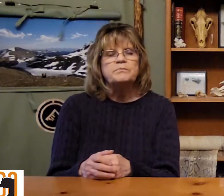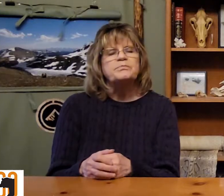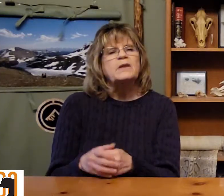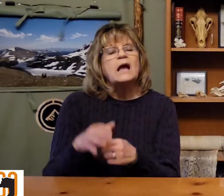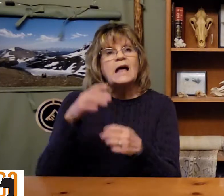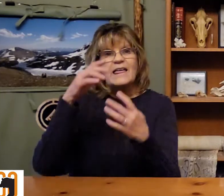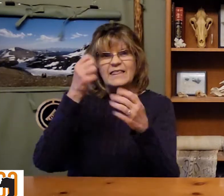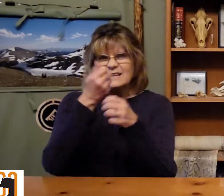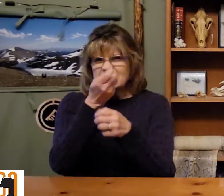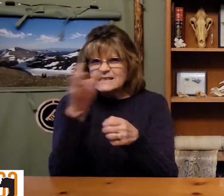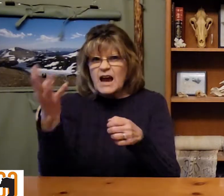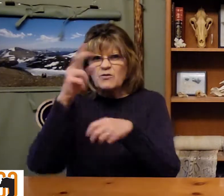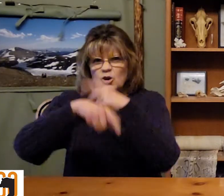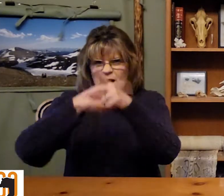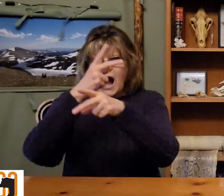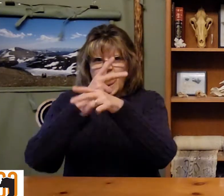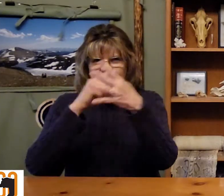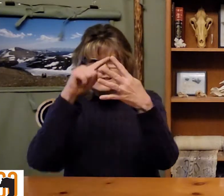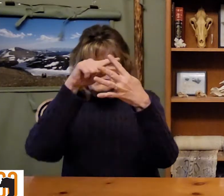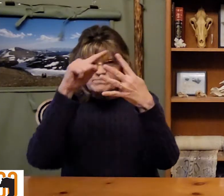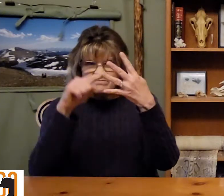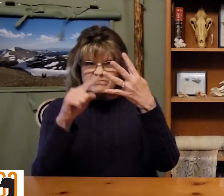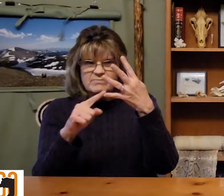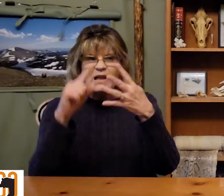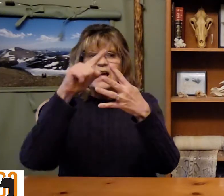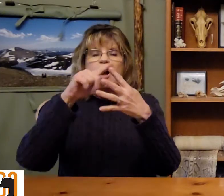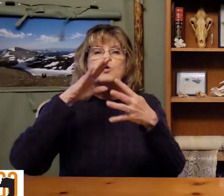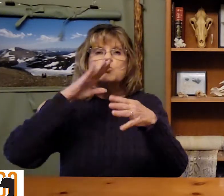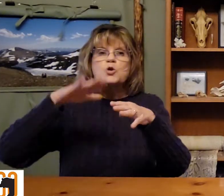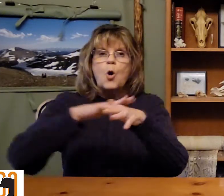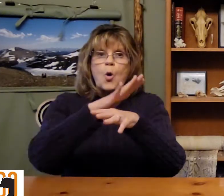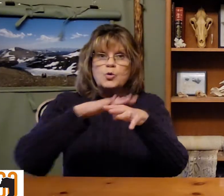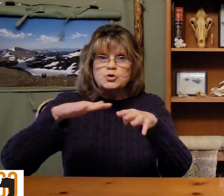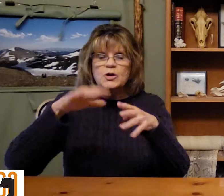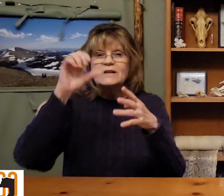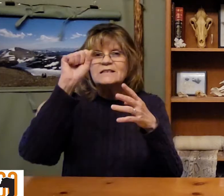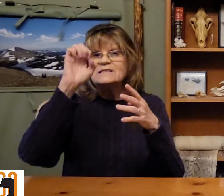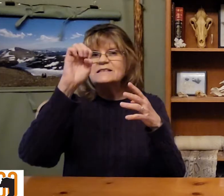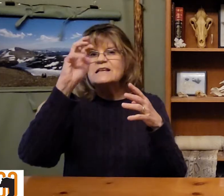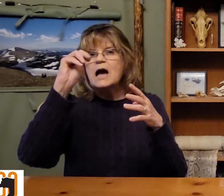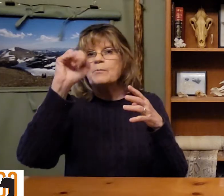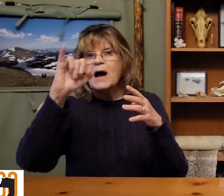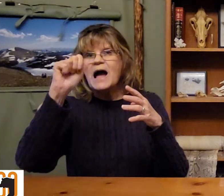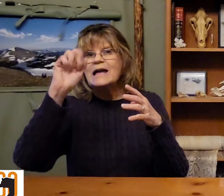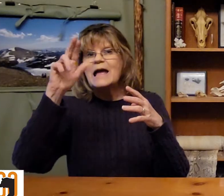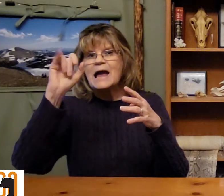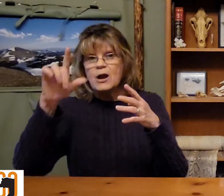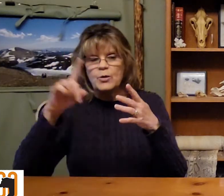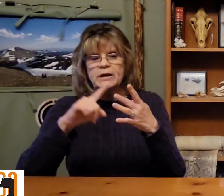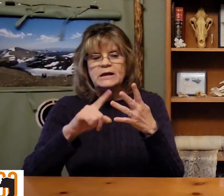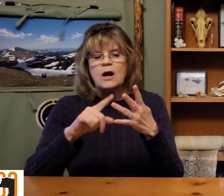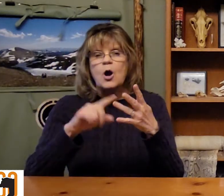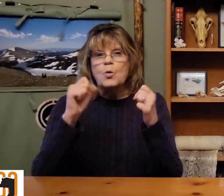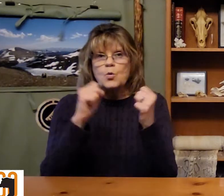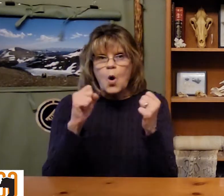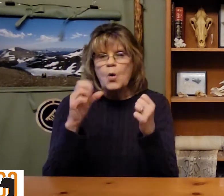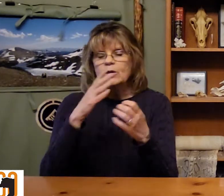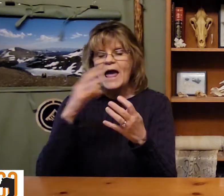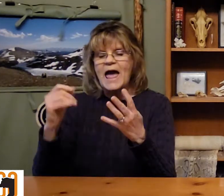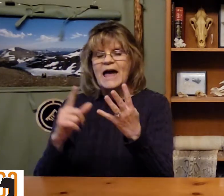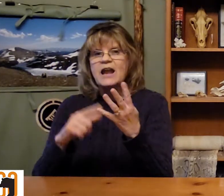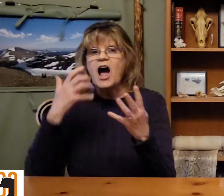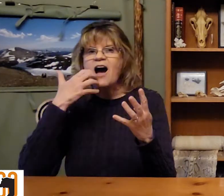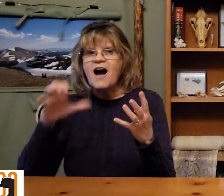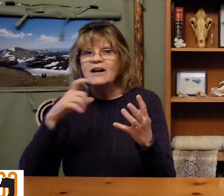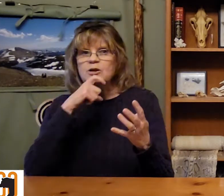There are several kinds of deserts, including coastal, semi-arid, cold, and hot and dry.